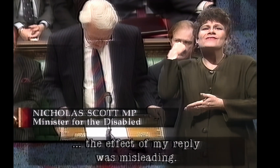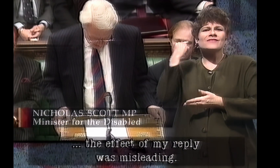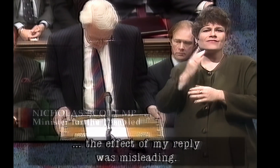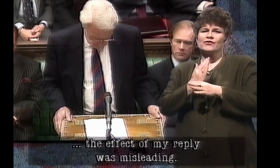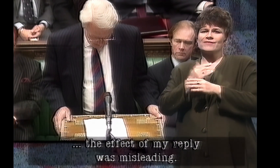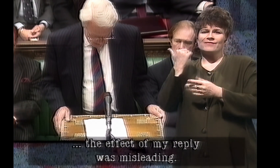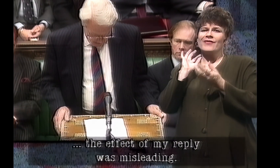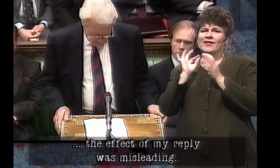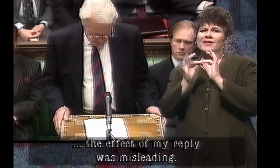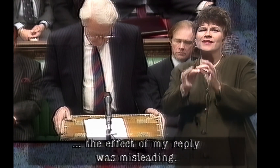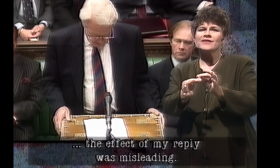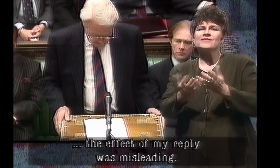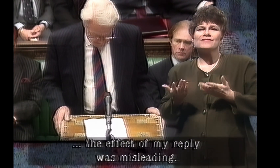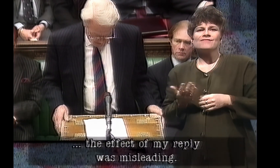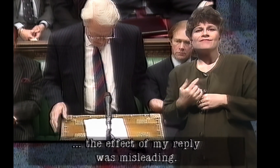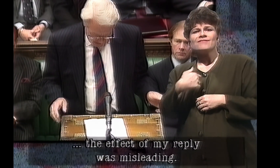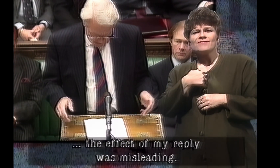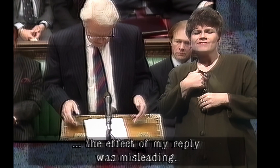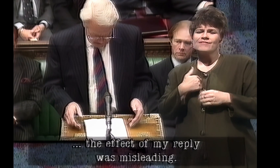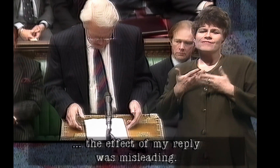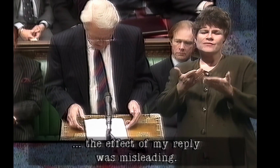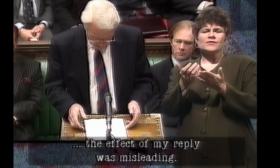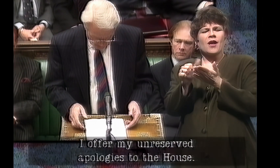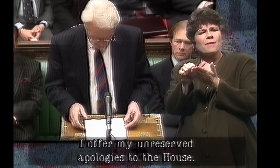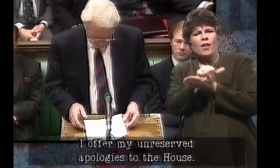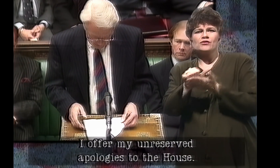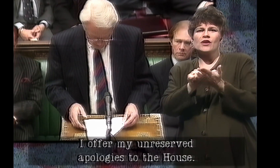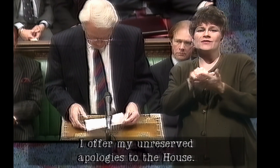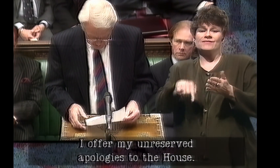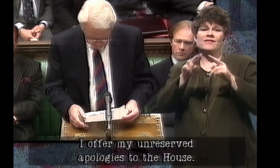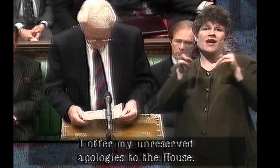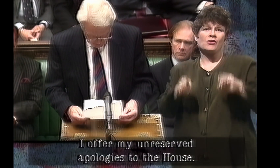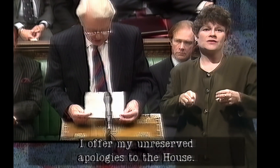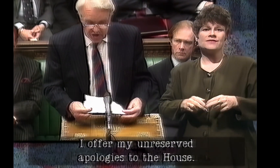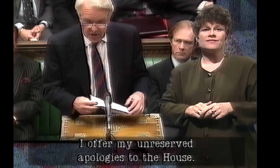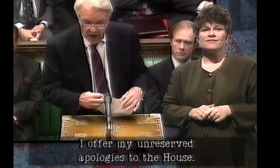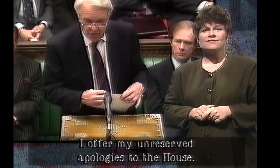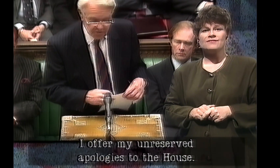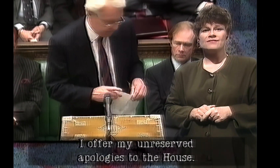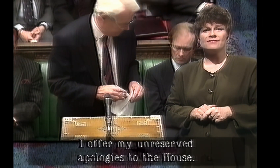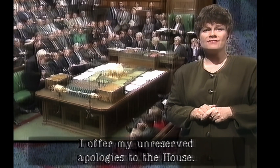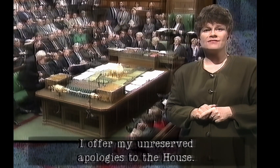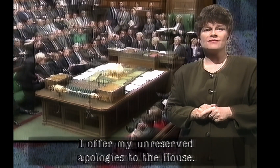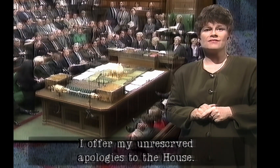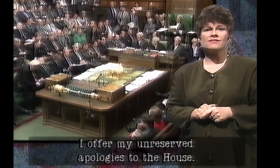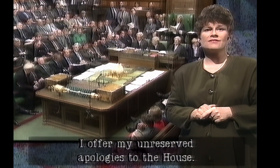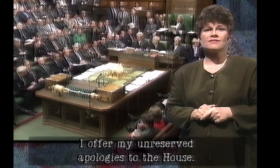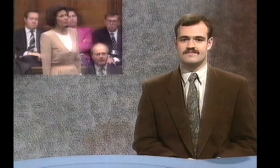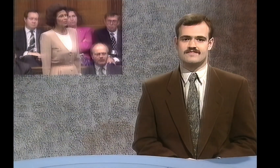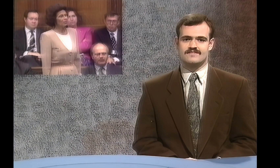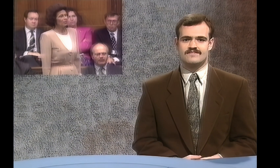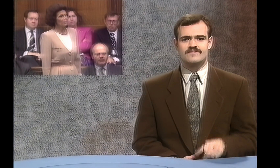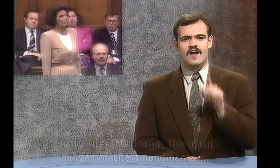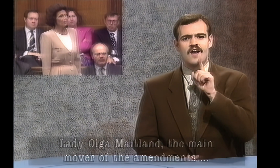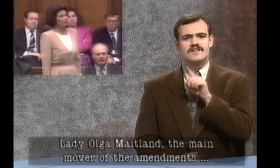the time, the effect of my reply was misleading, and I offered my unreserved apologies to the House.